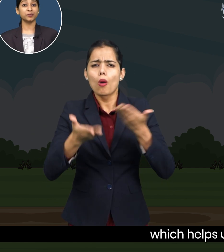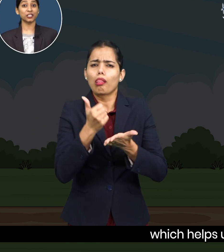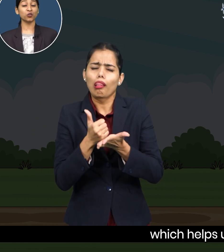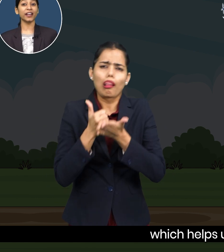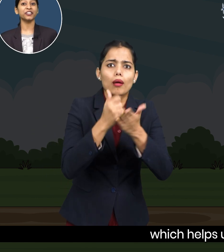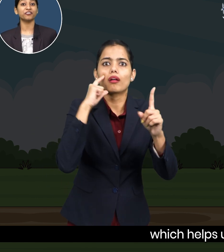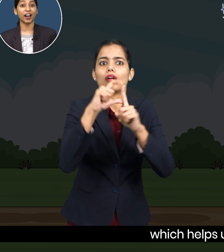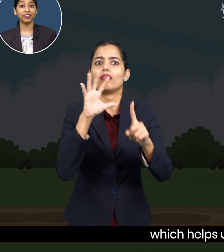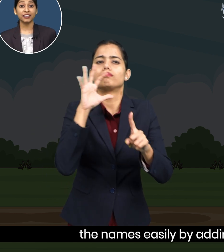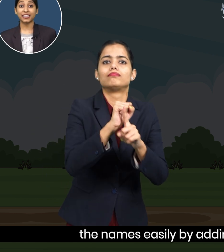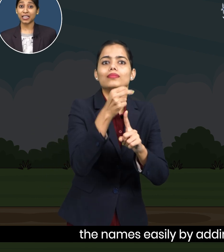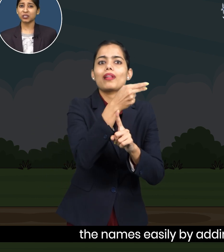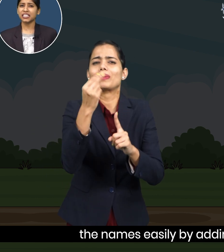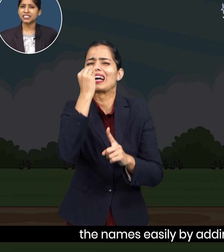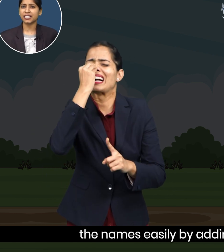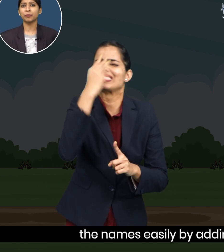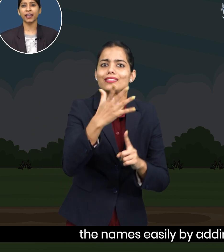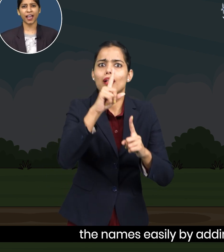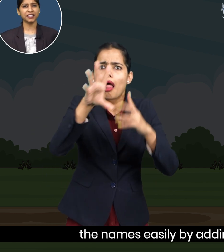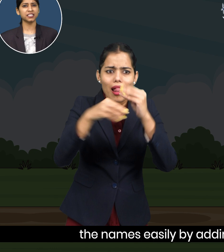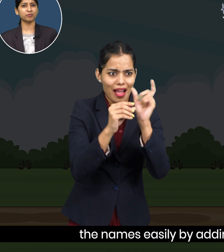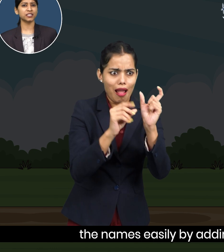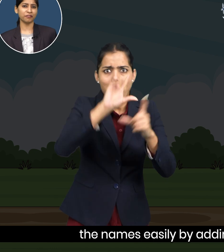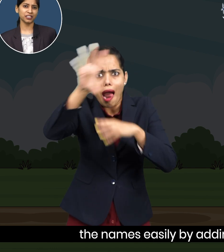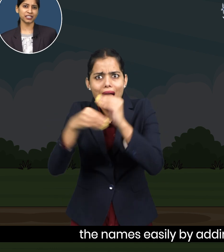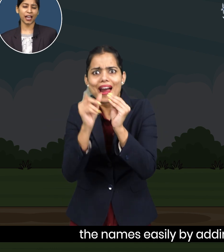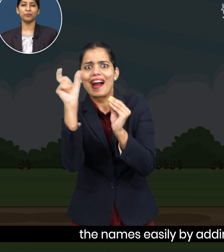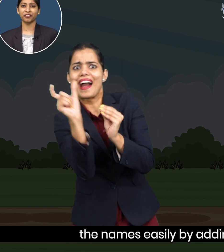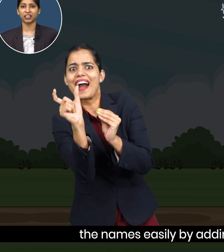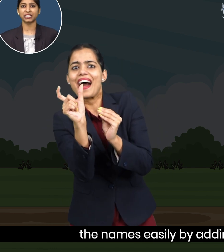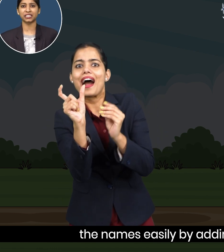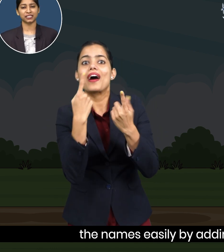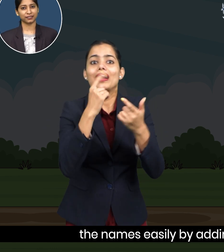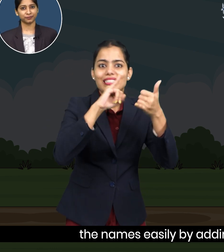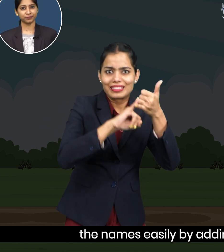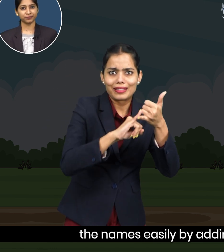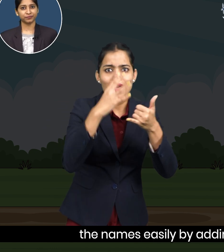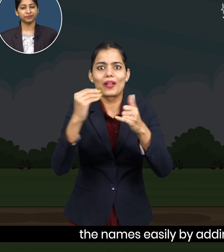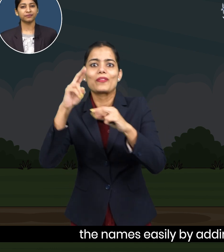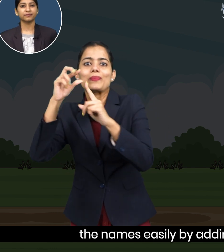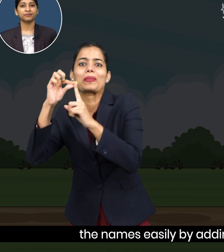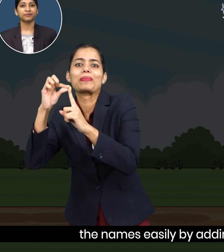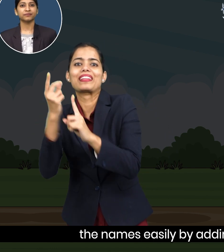Which helps us to identify the names easily by adding some suffix and prefix.